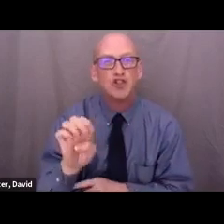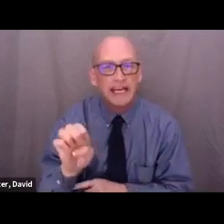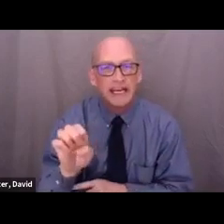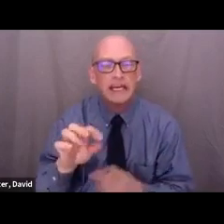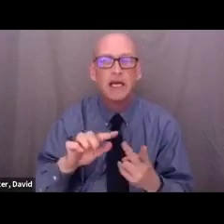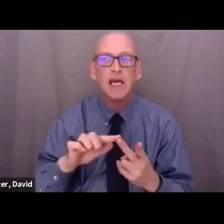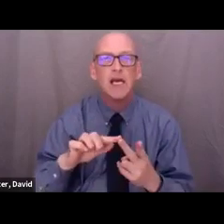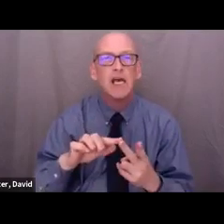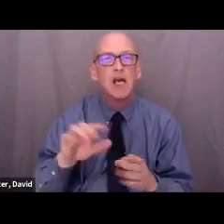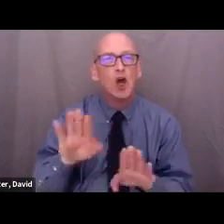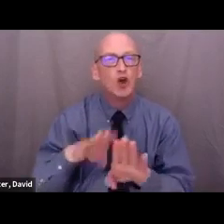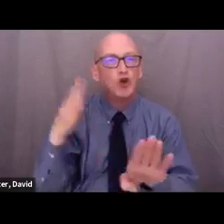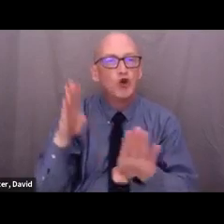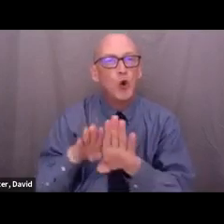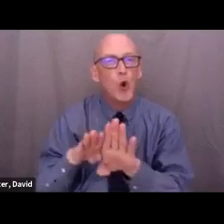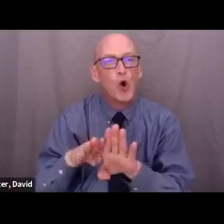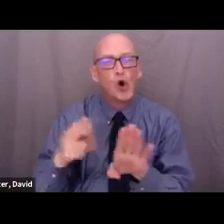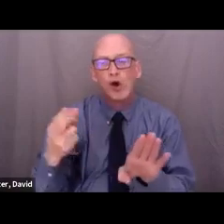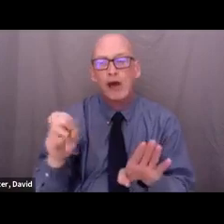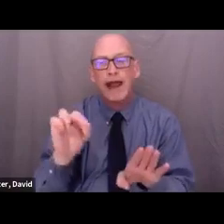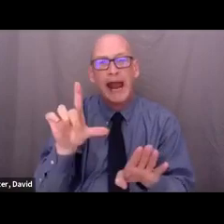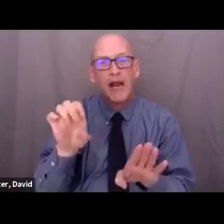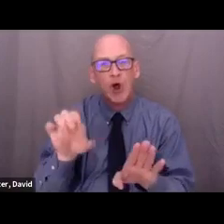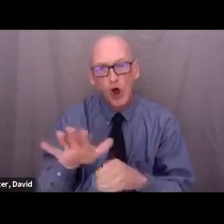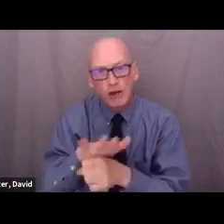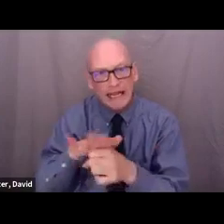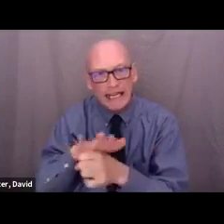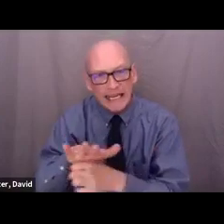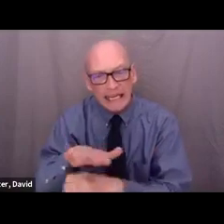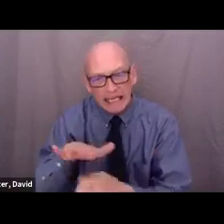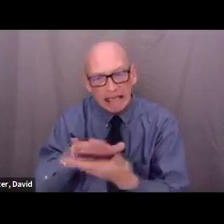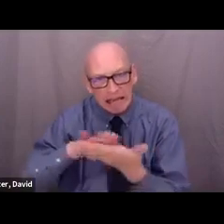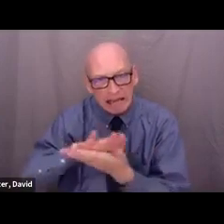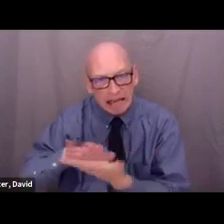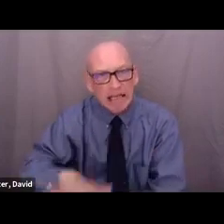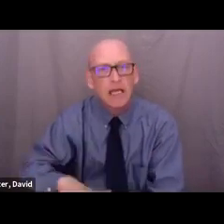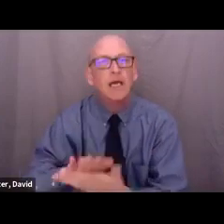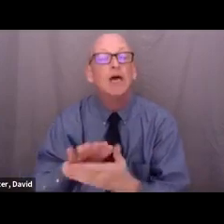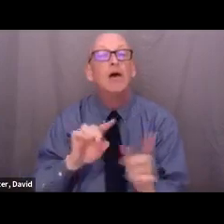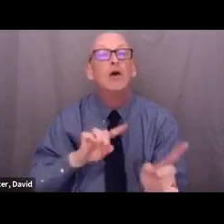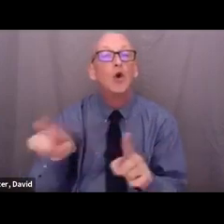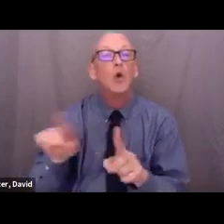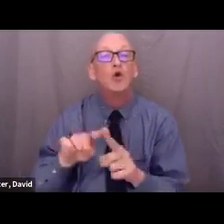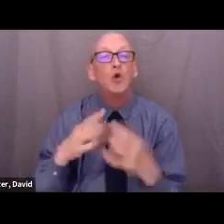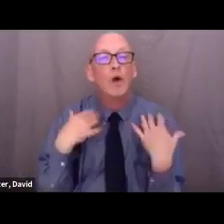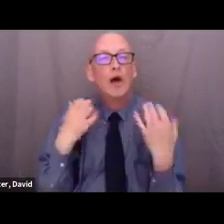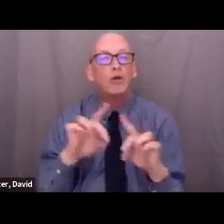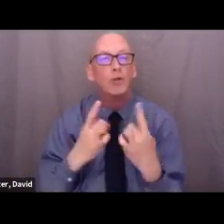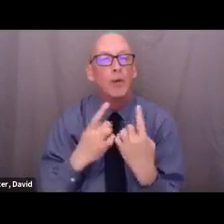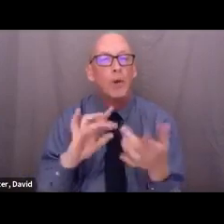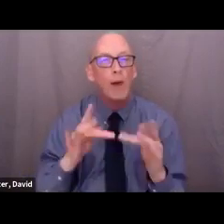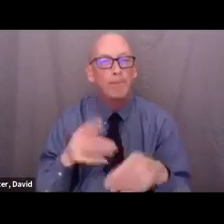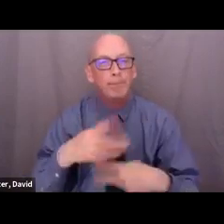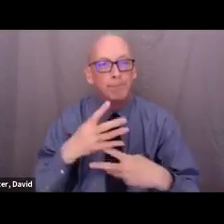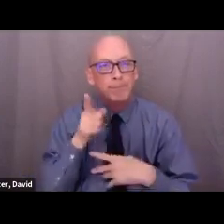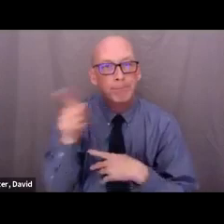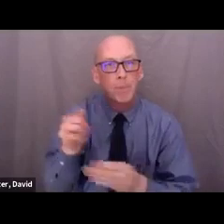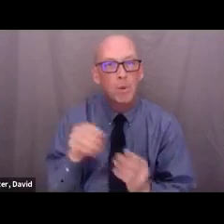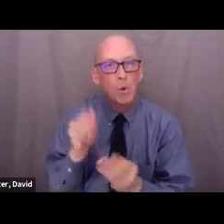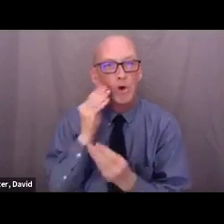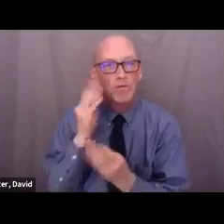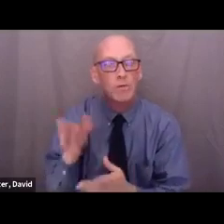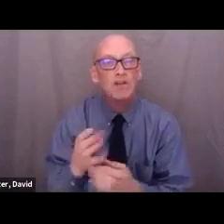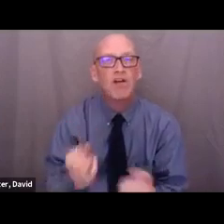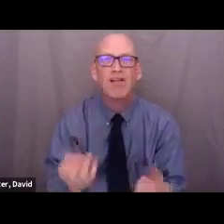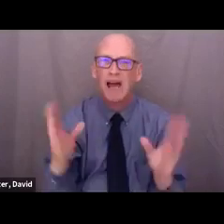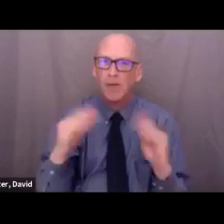that nature, wearing a face covering. So again, please go to the health department website for that information, as well as a lot more that you could be doing,